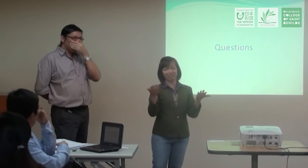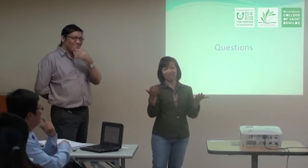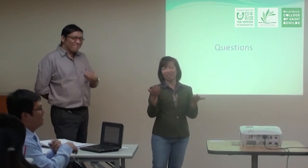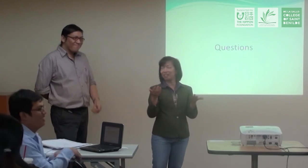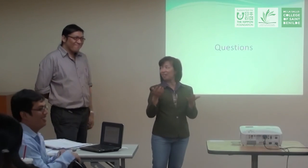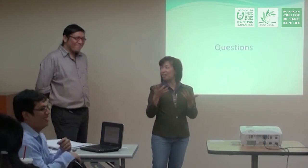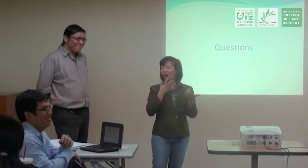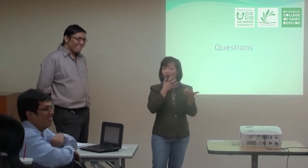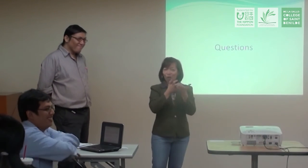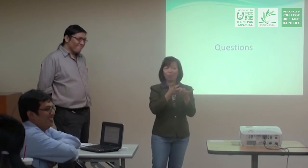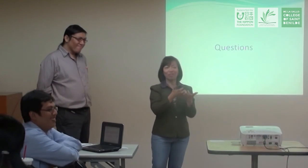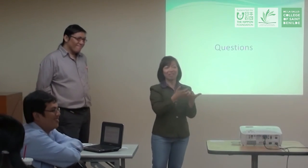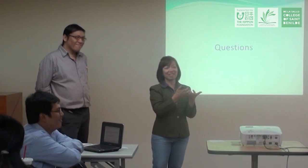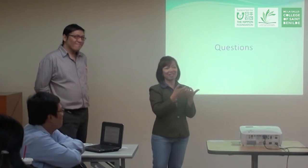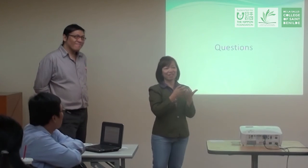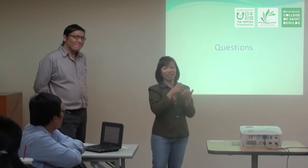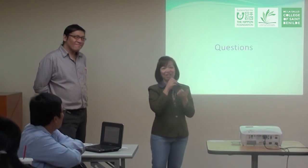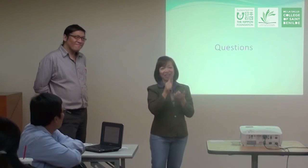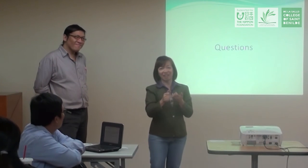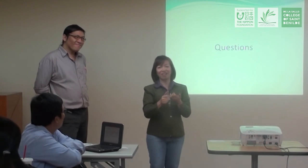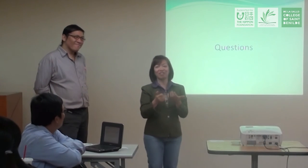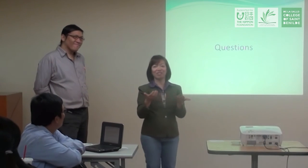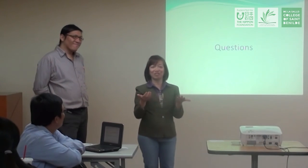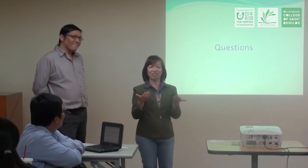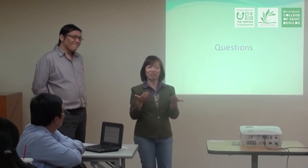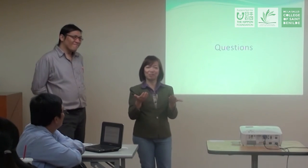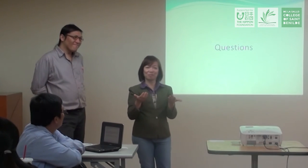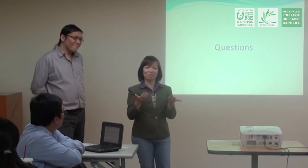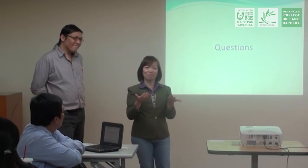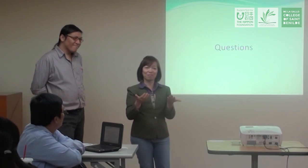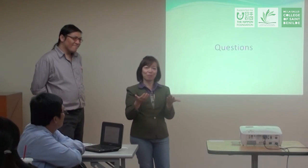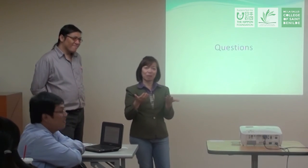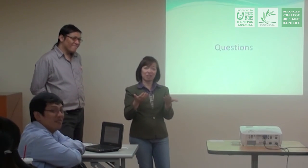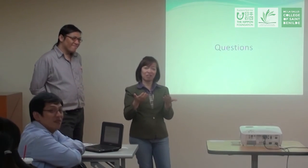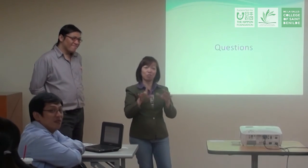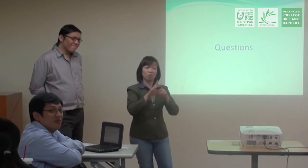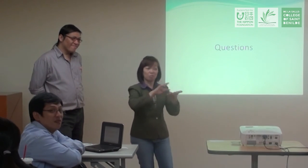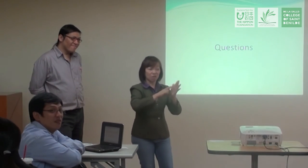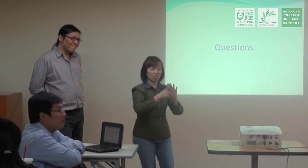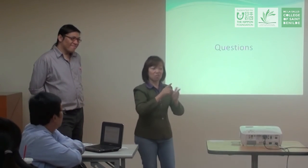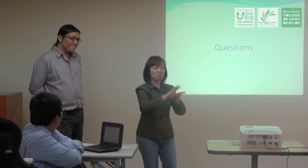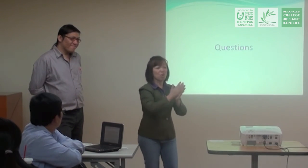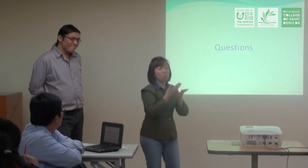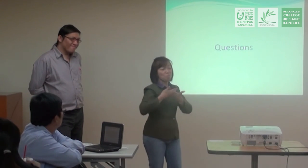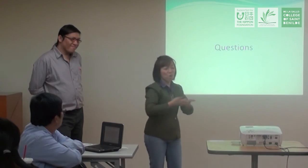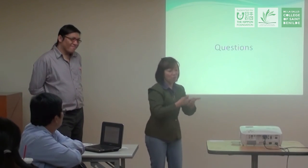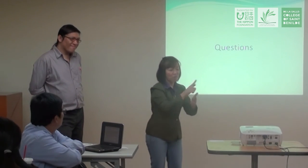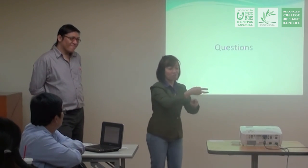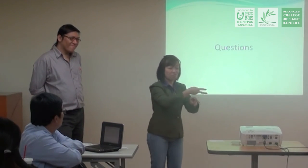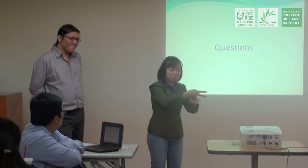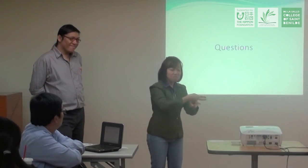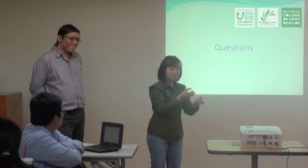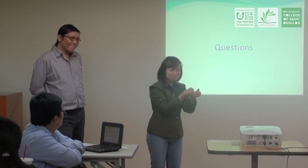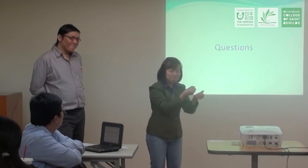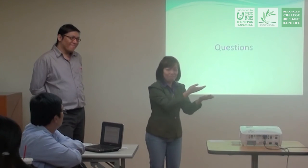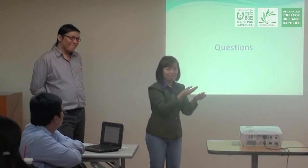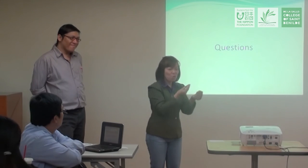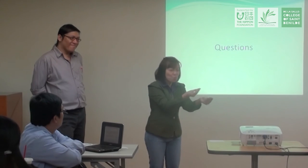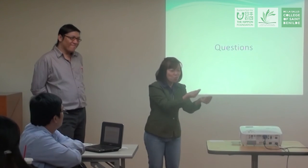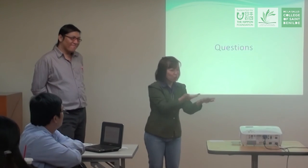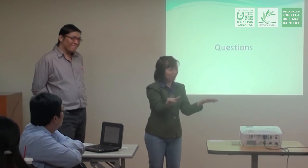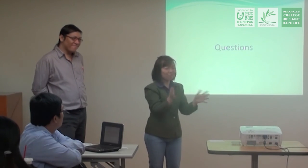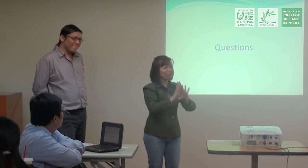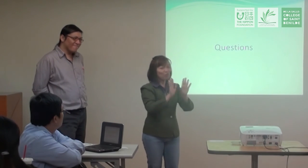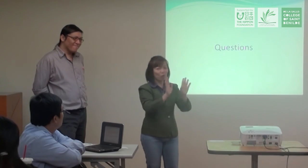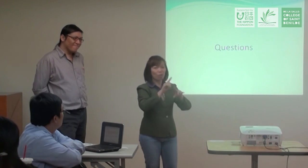the accommodations, it's not really babying them, but giving them what is right, I think, and what is due